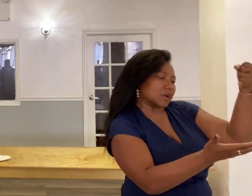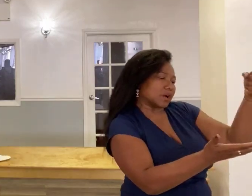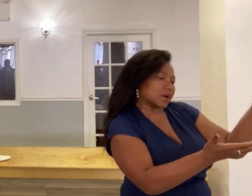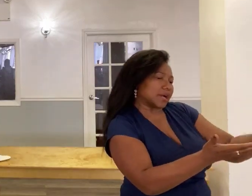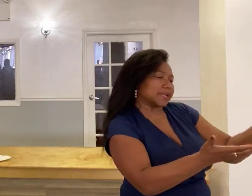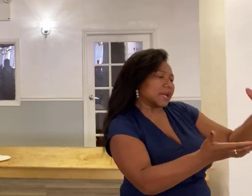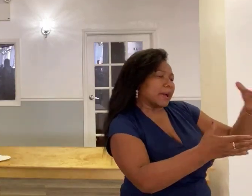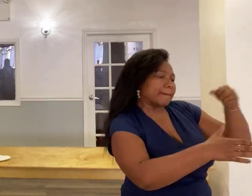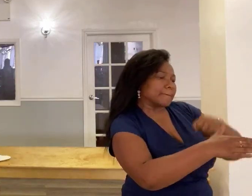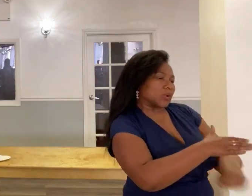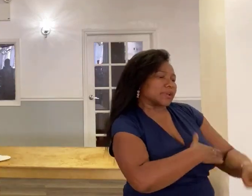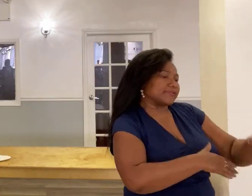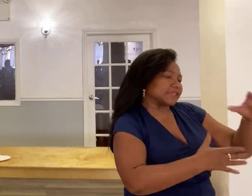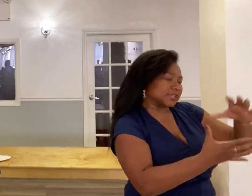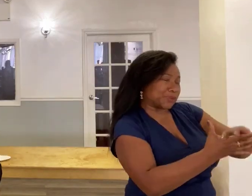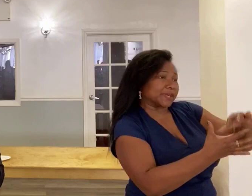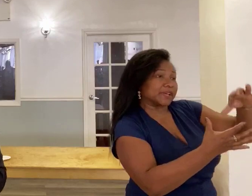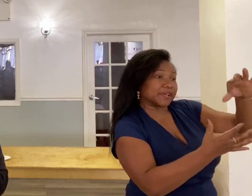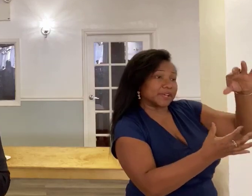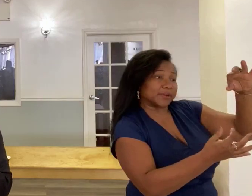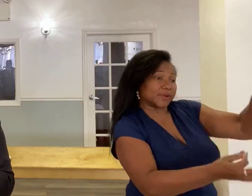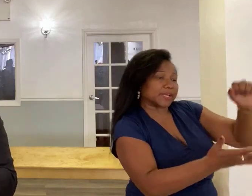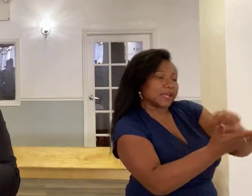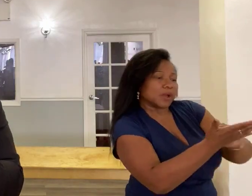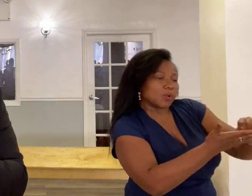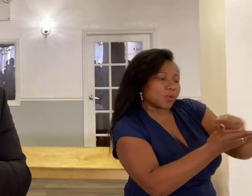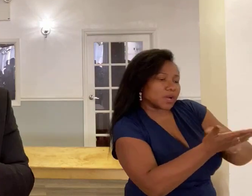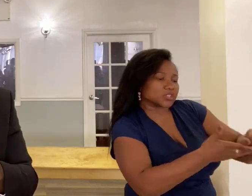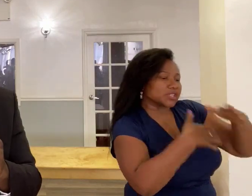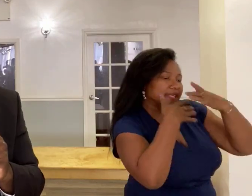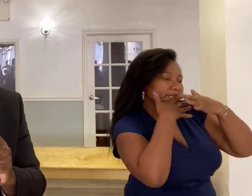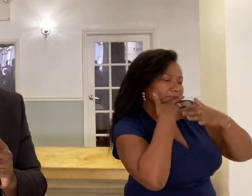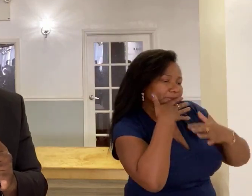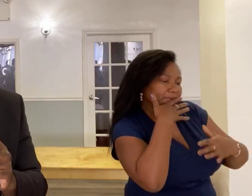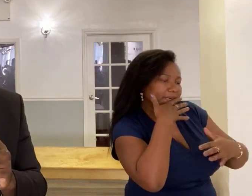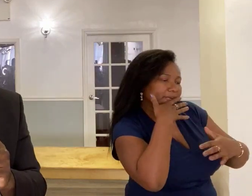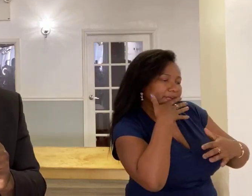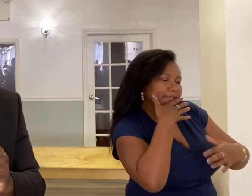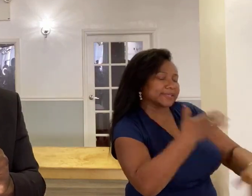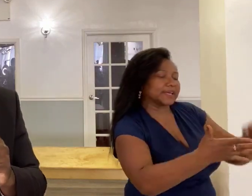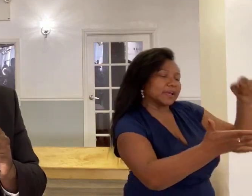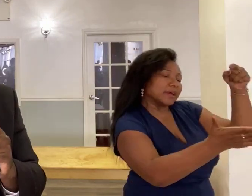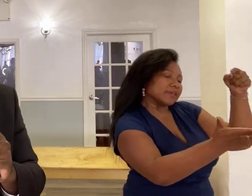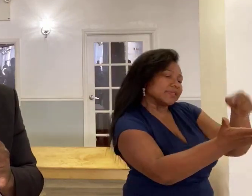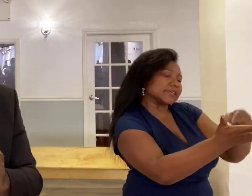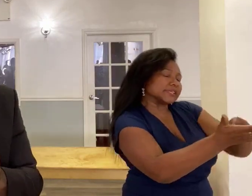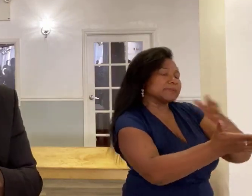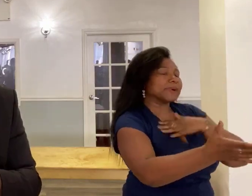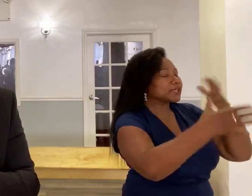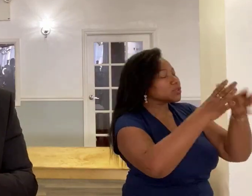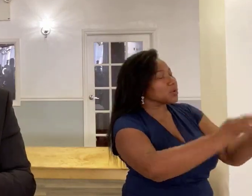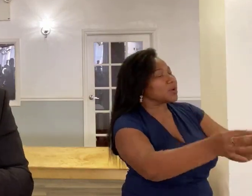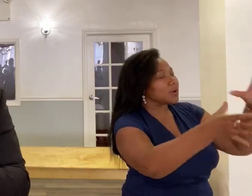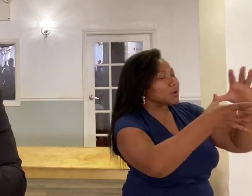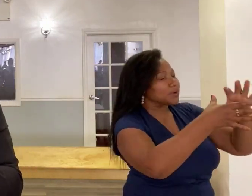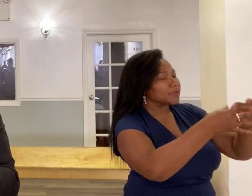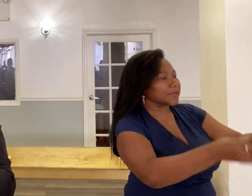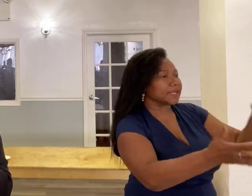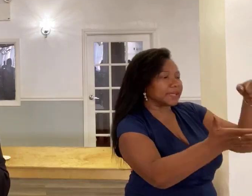of God, born of His Spirit, washed in His blood. This is